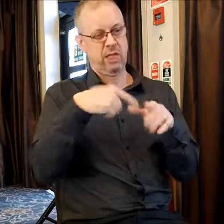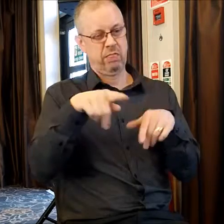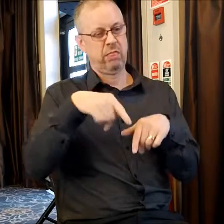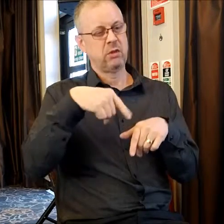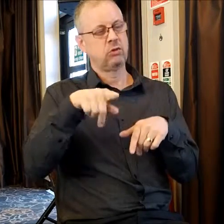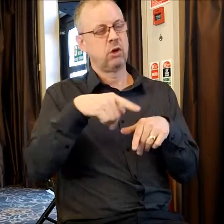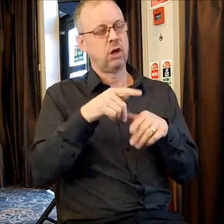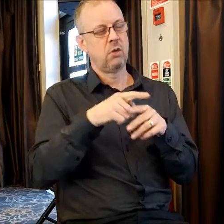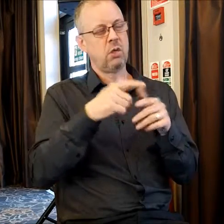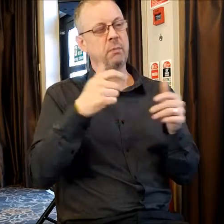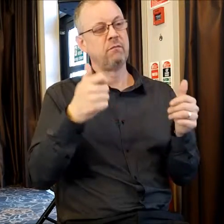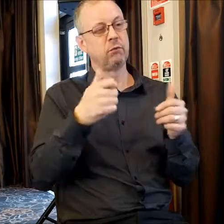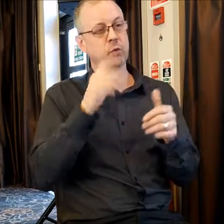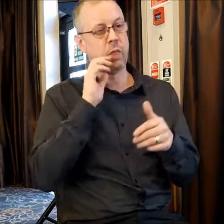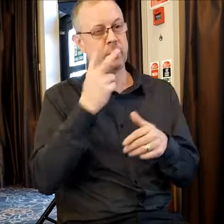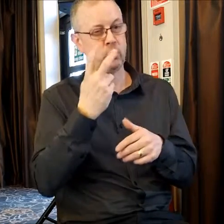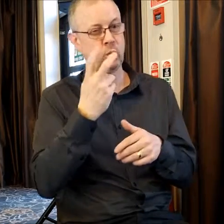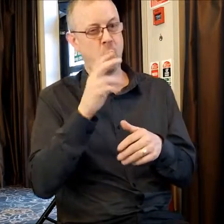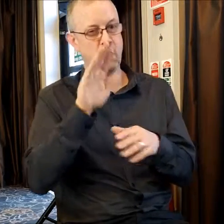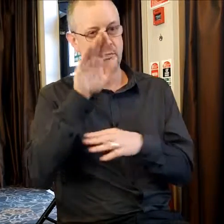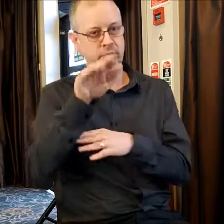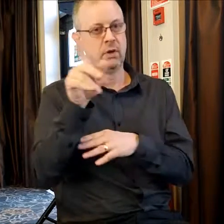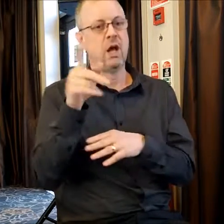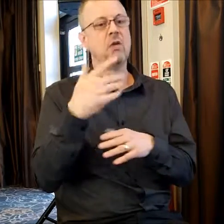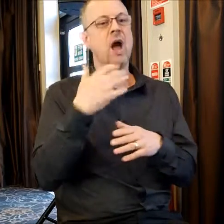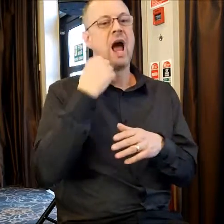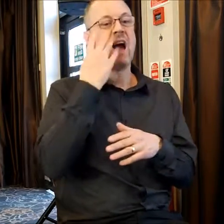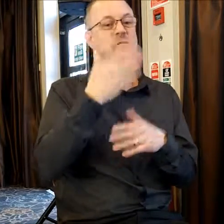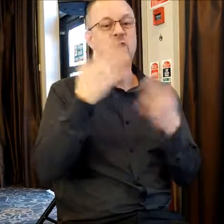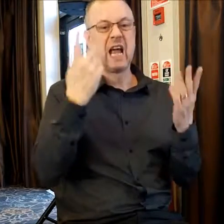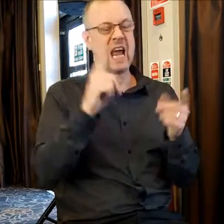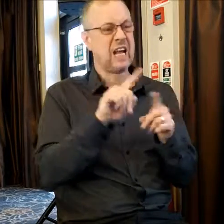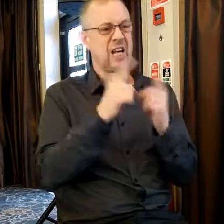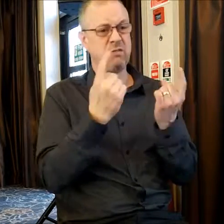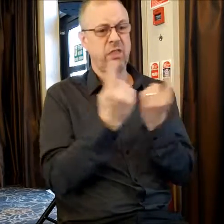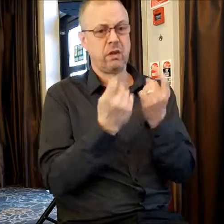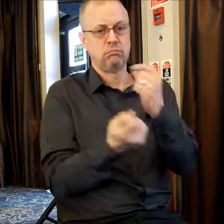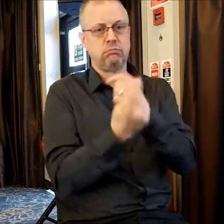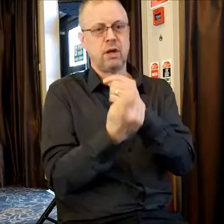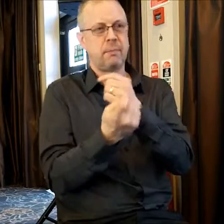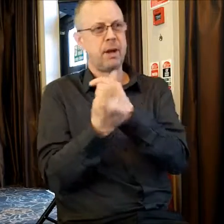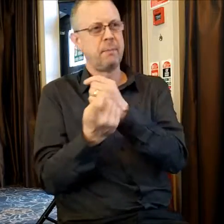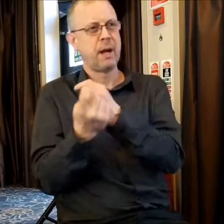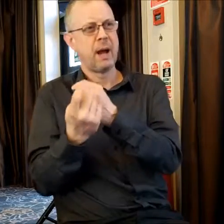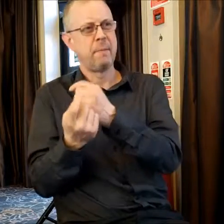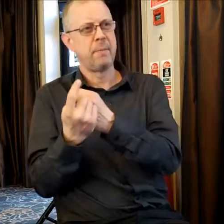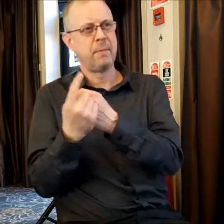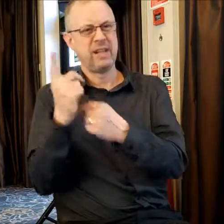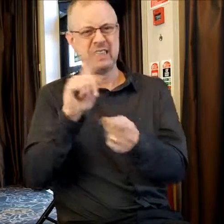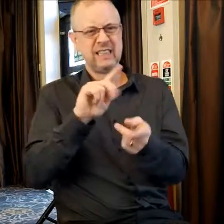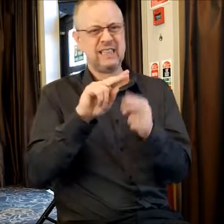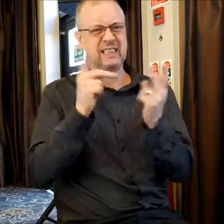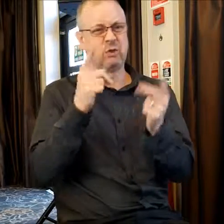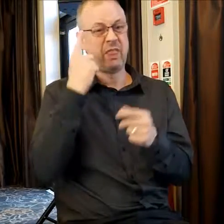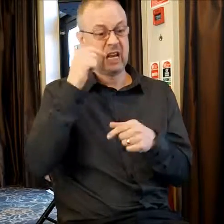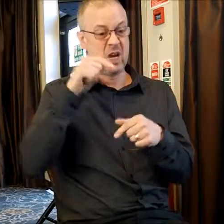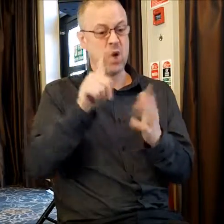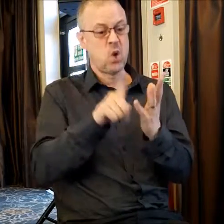day is a challenge. Every day there's something different. I can't say whether it would be that case in the UK or not, because I don't work in the